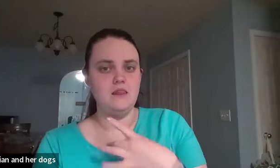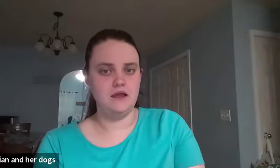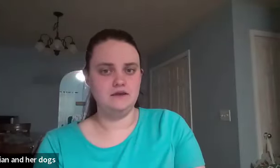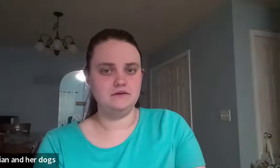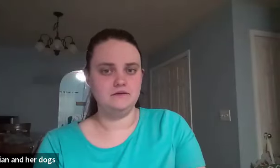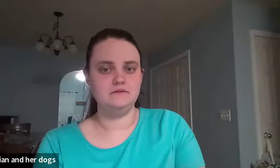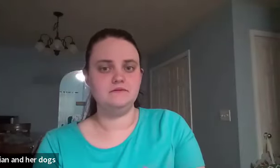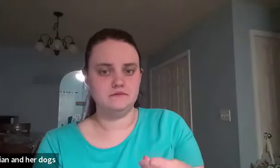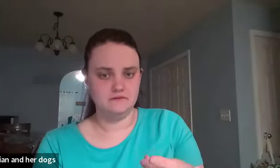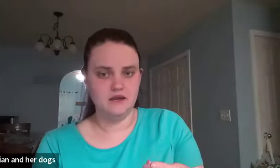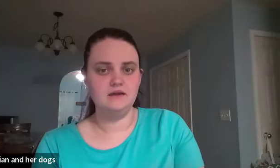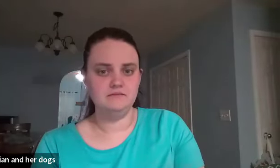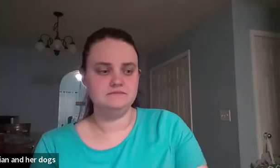not like. Okay.